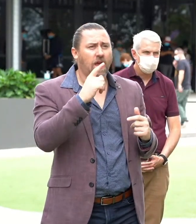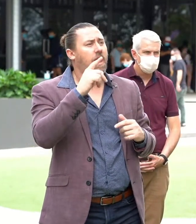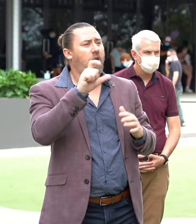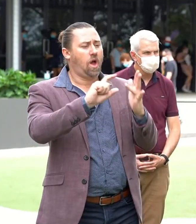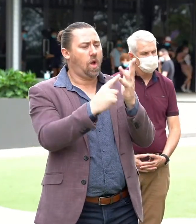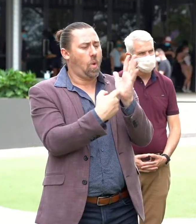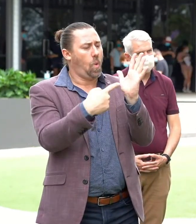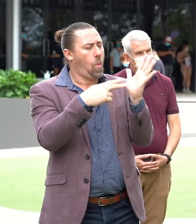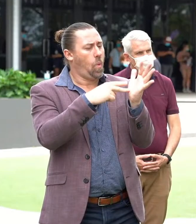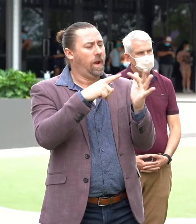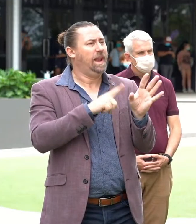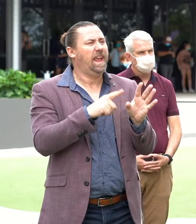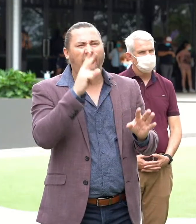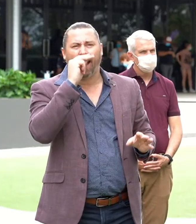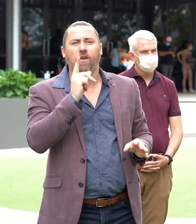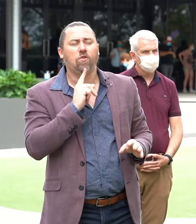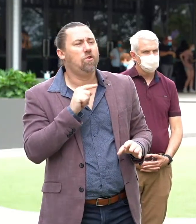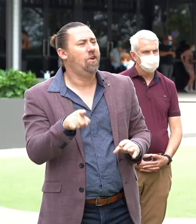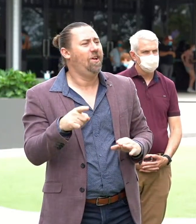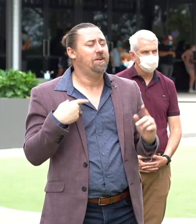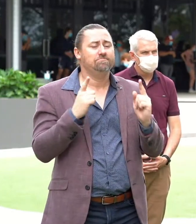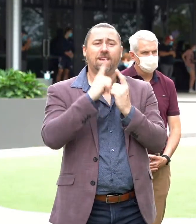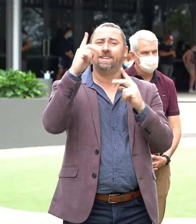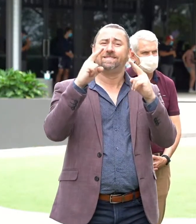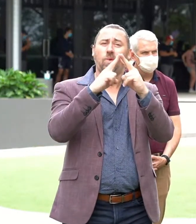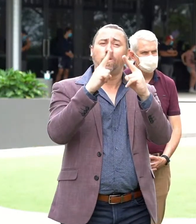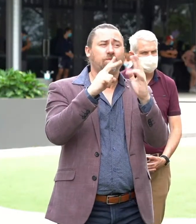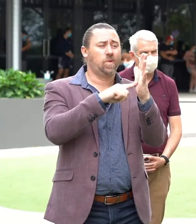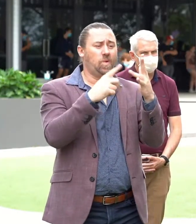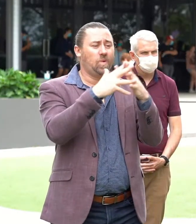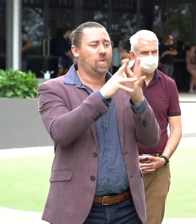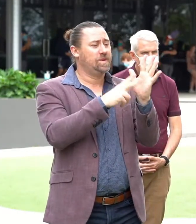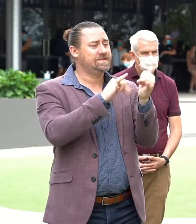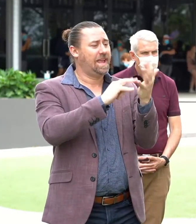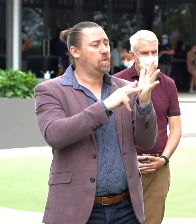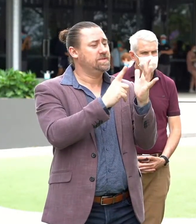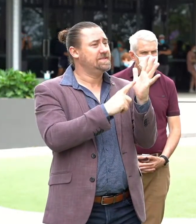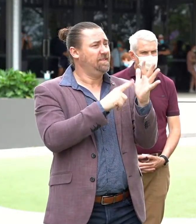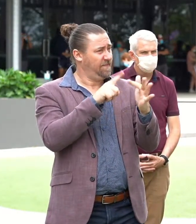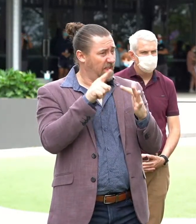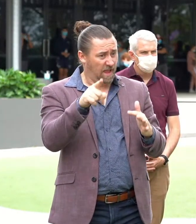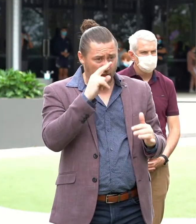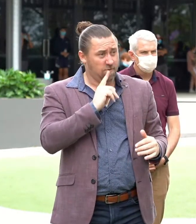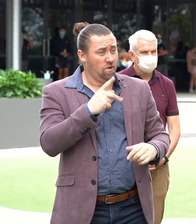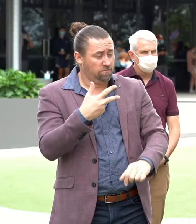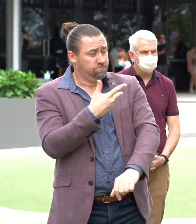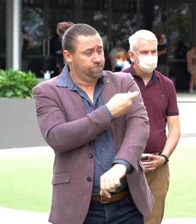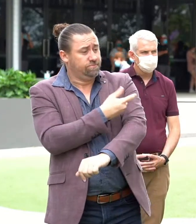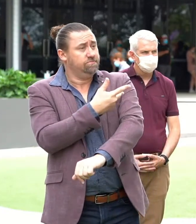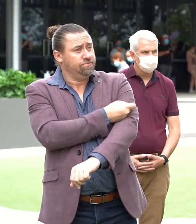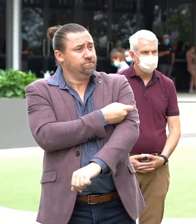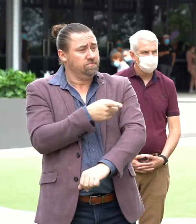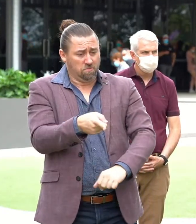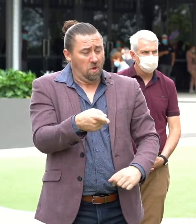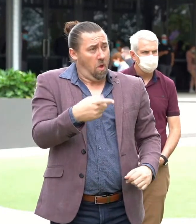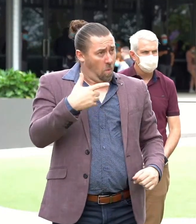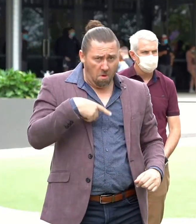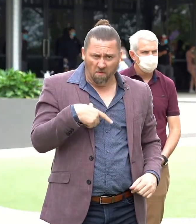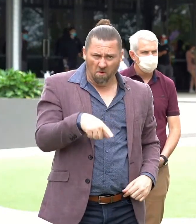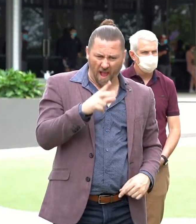Courtney, who I was with in Townsville this week, who had been double vaxxed, and she did it for her elderly